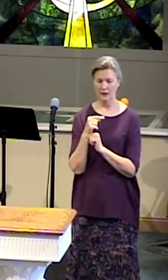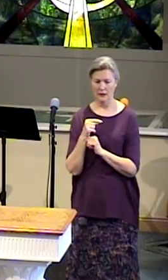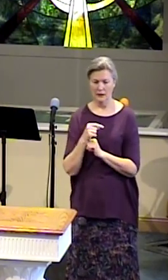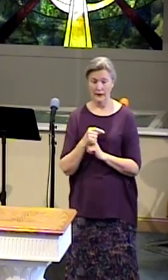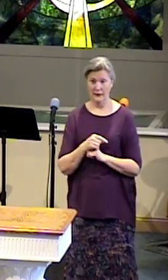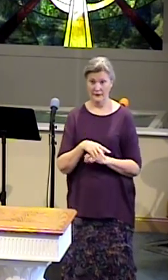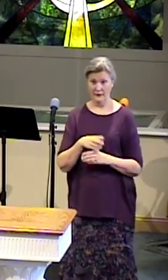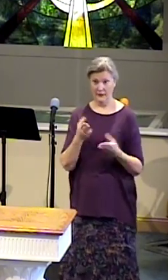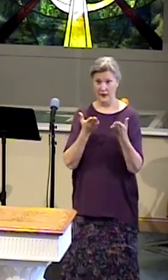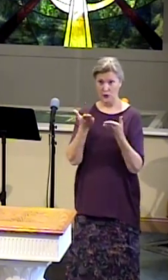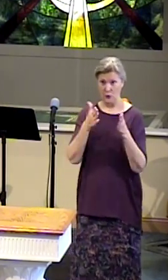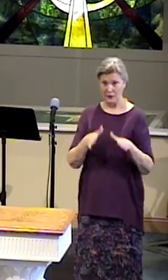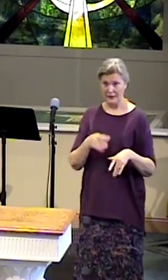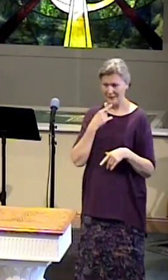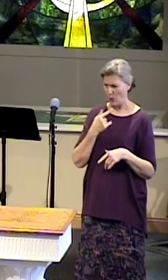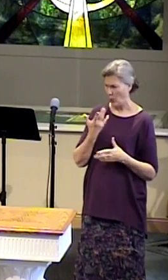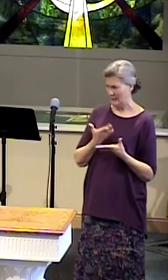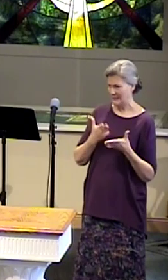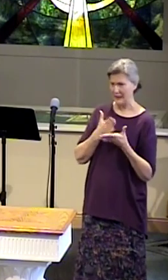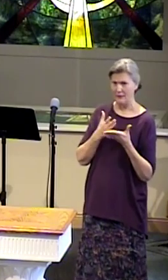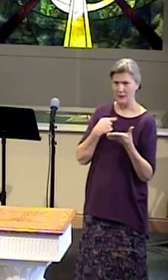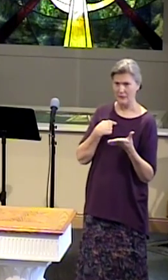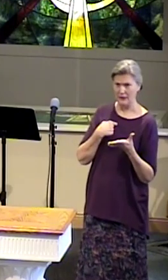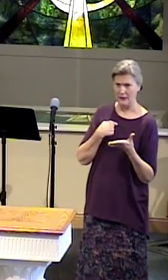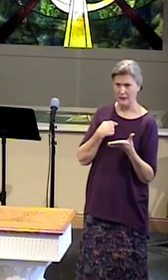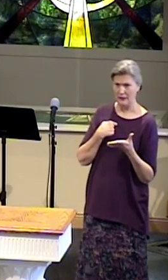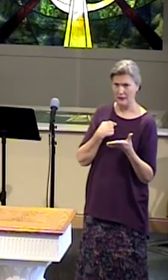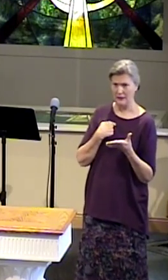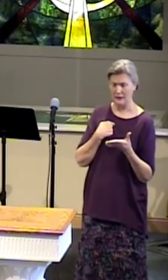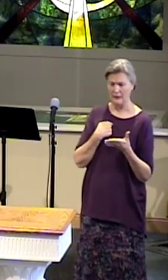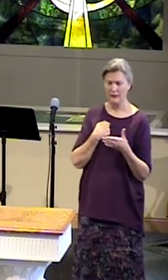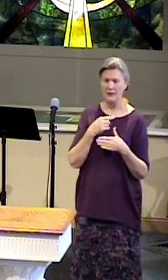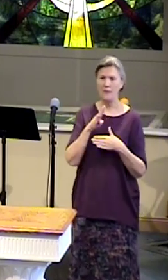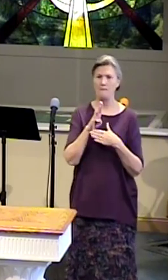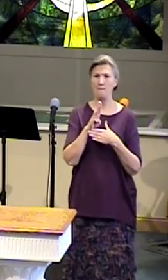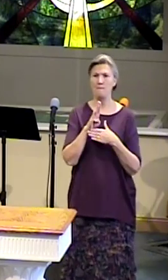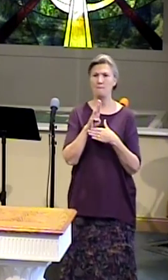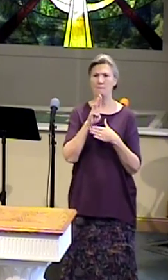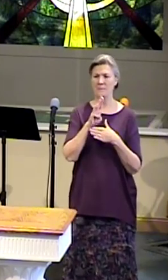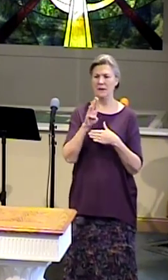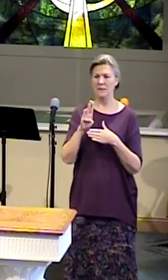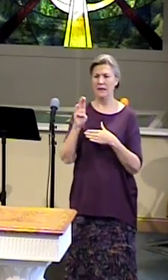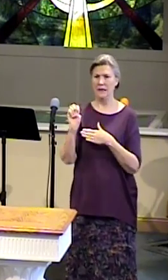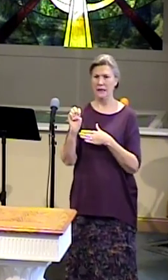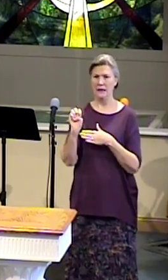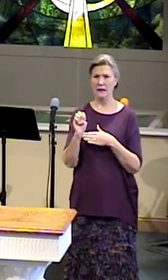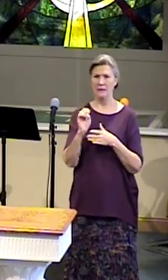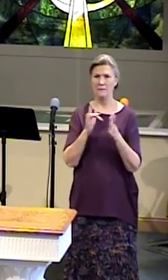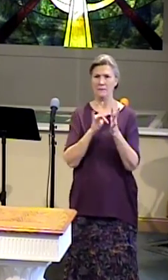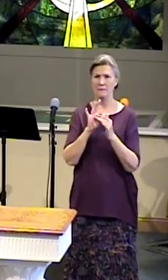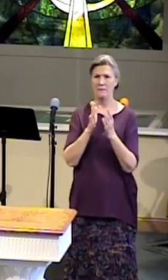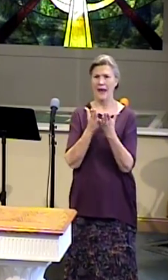stopping me? The BBE, the Bible in Basic English, says, why may I not have baptism?